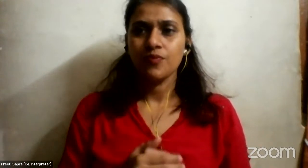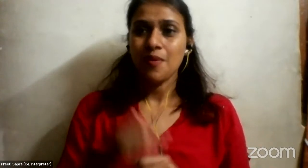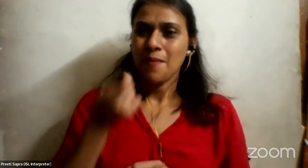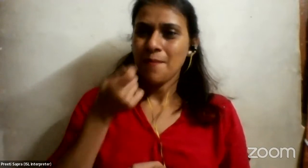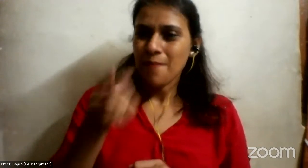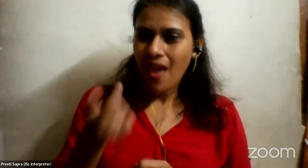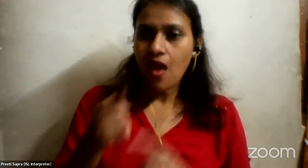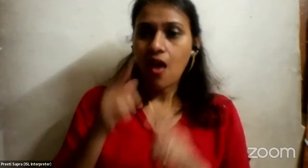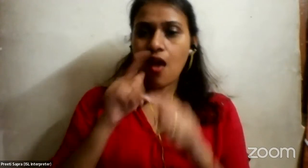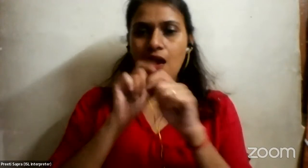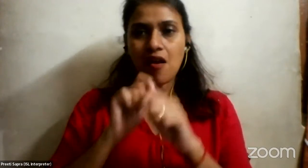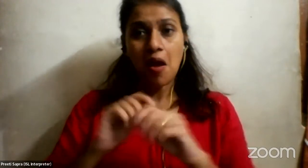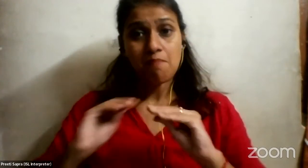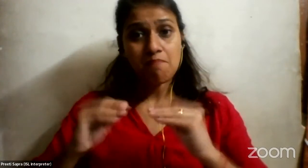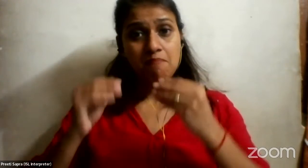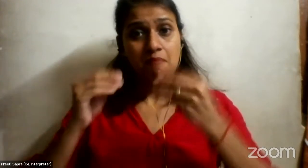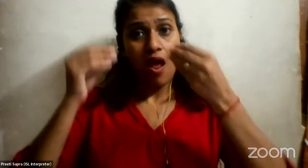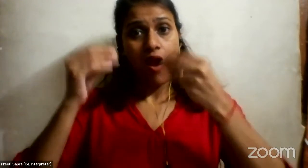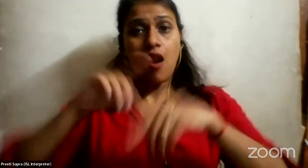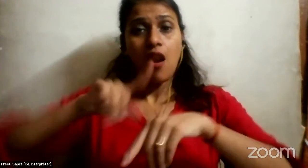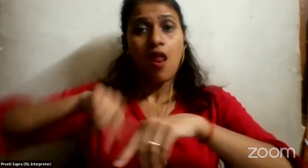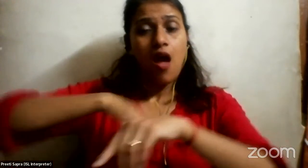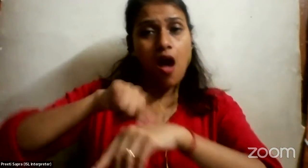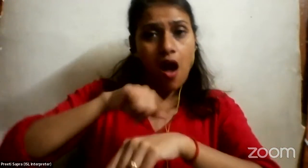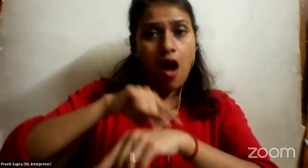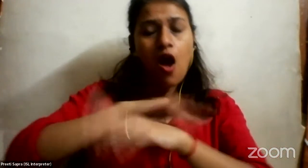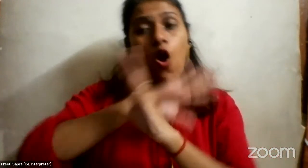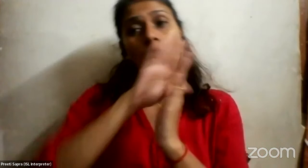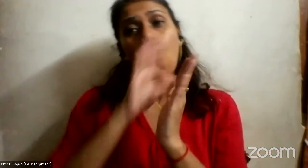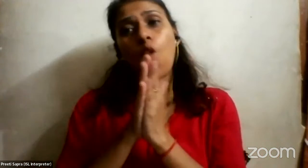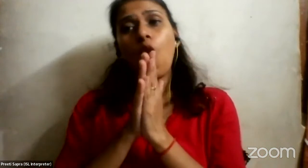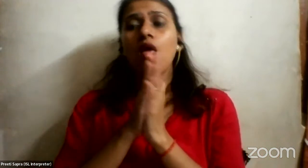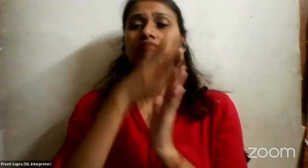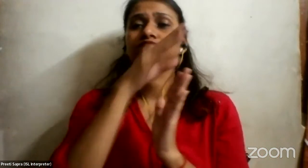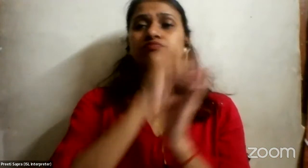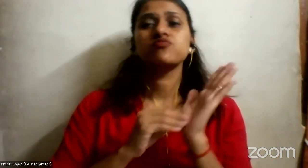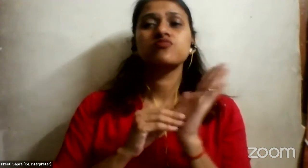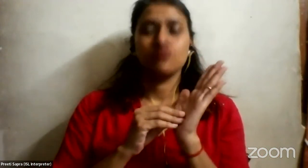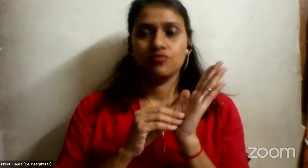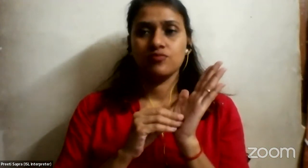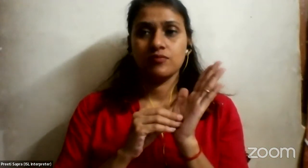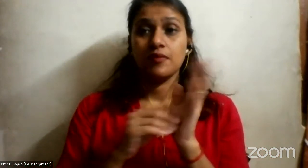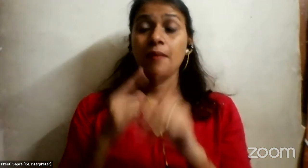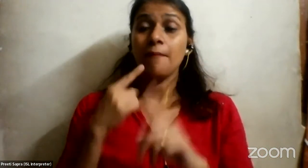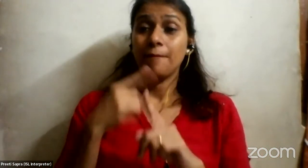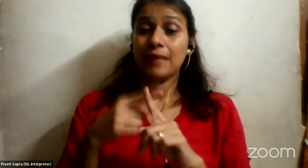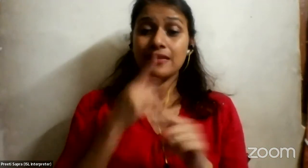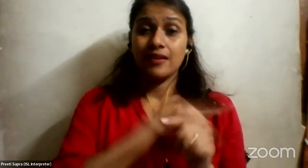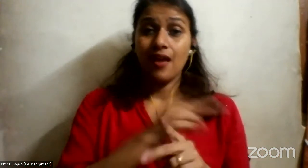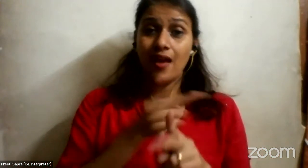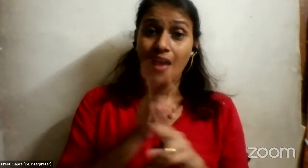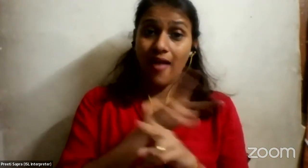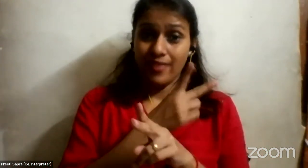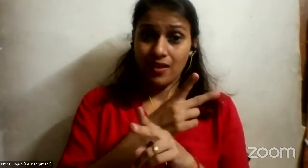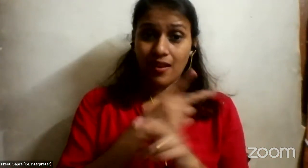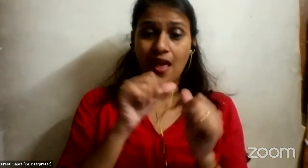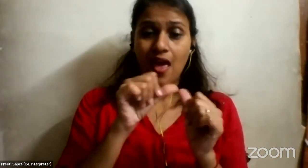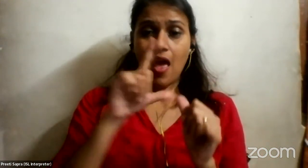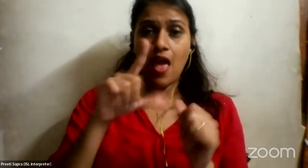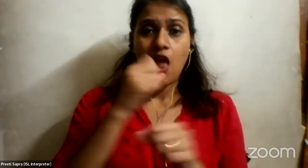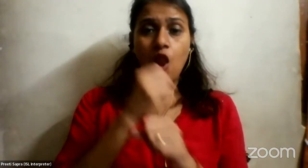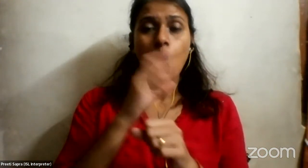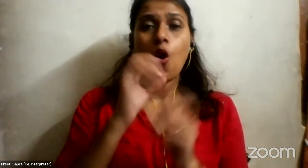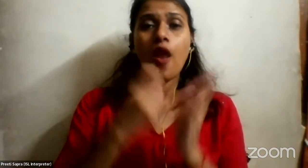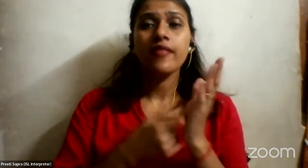performance reviews to hours worked and so on. Algorithms are being used in criminal justice to